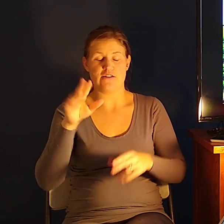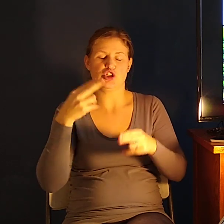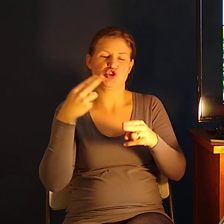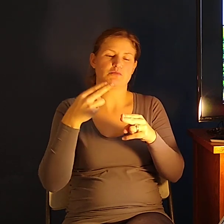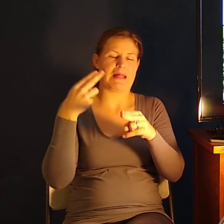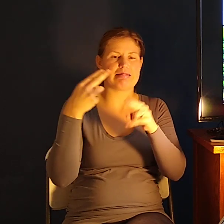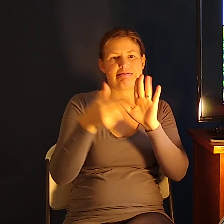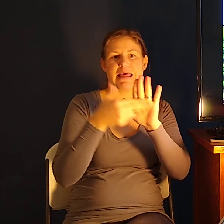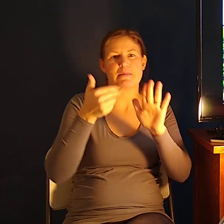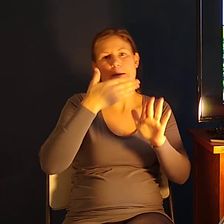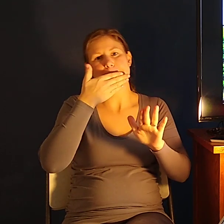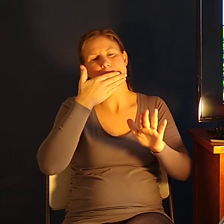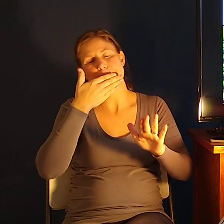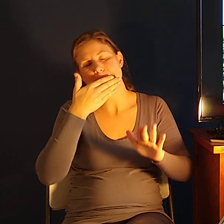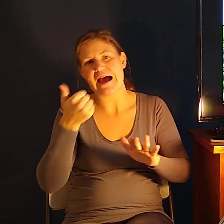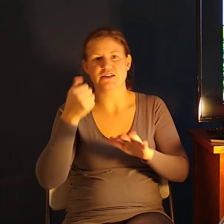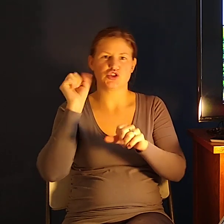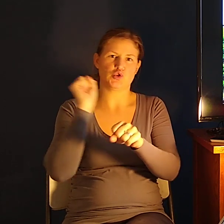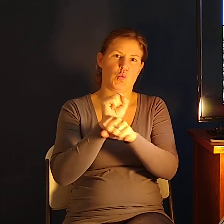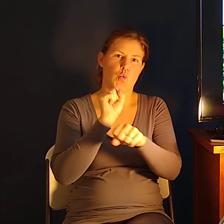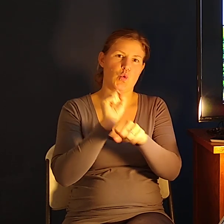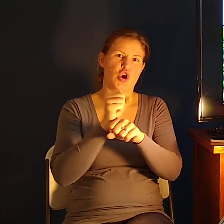best all-time work of American architecture.